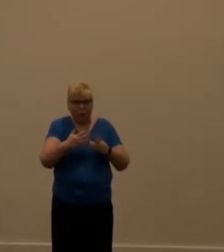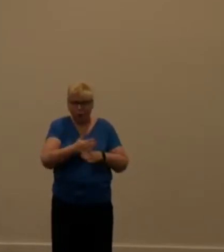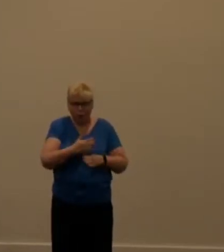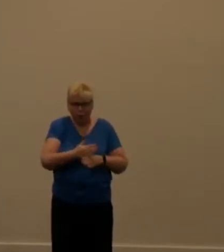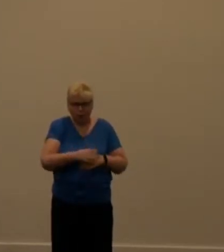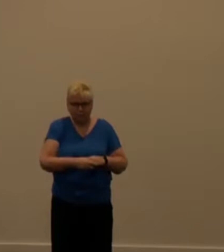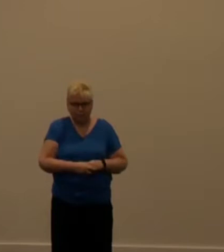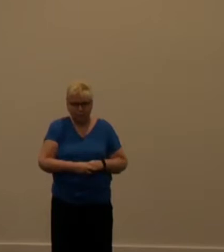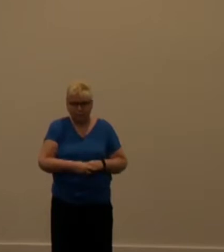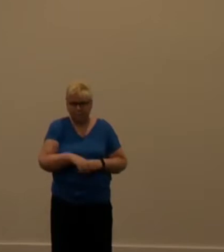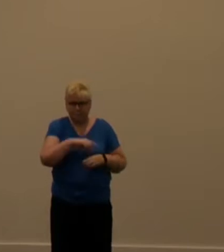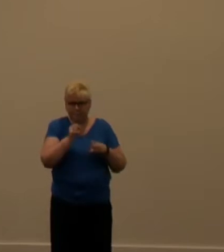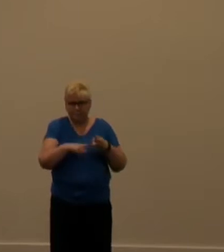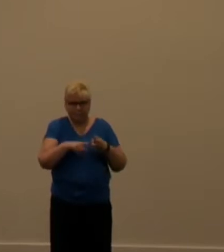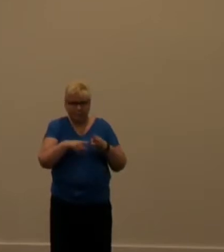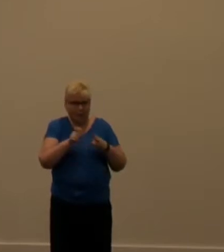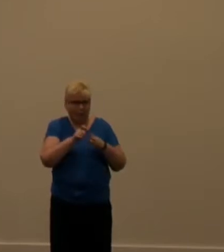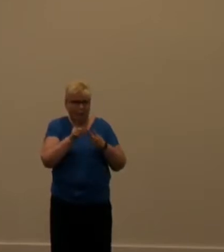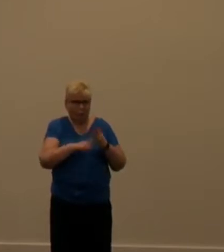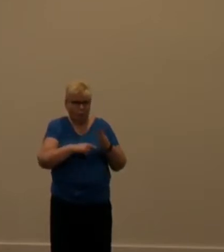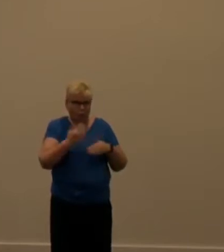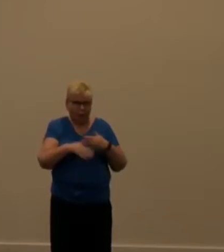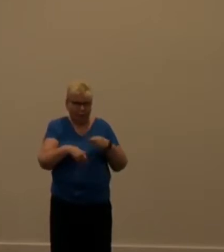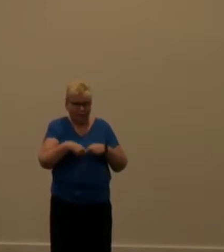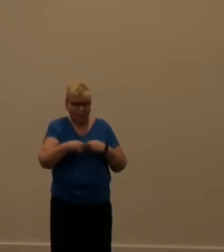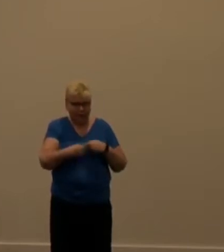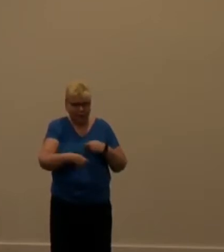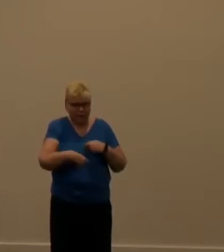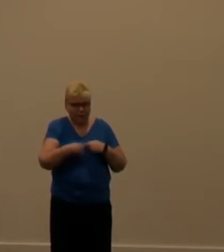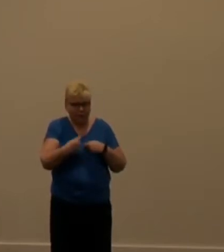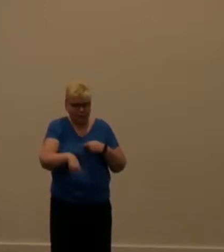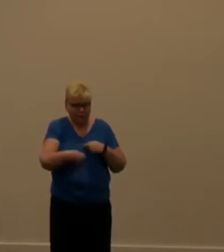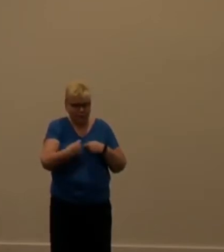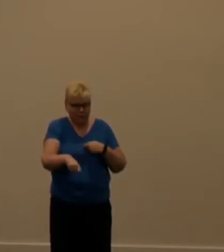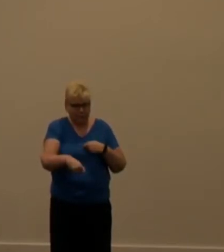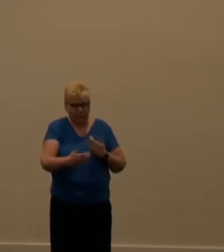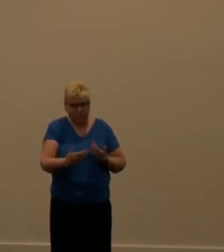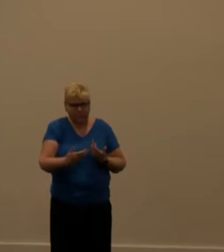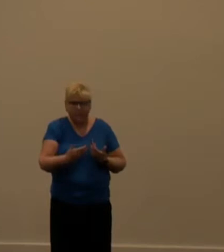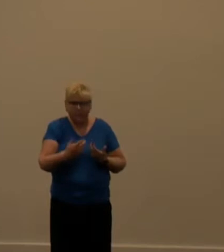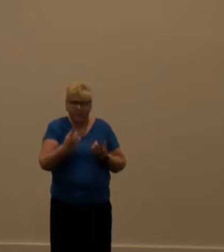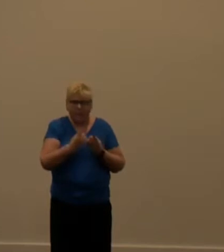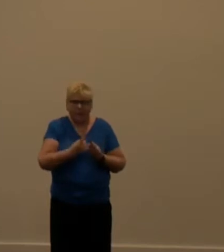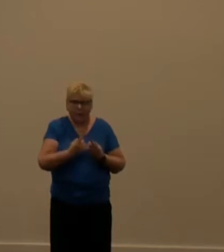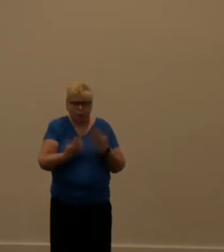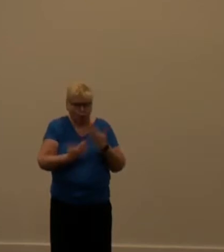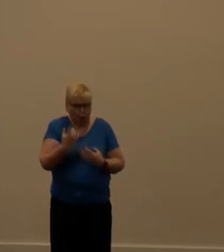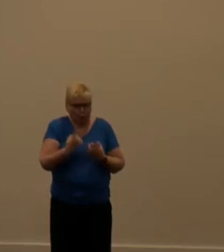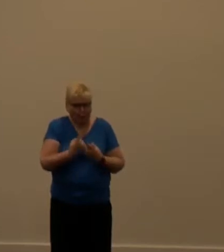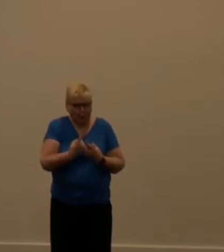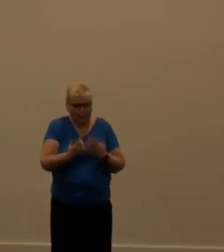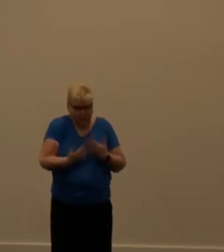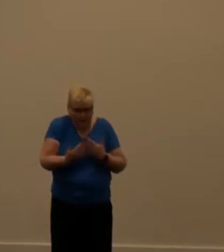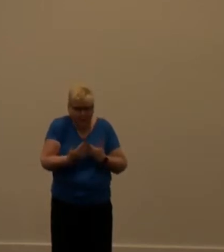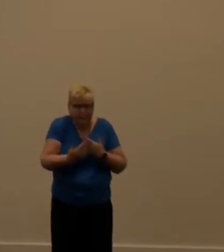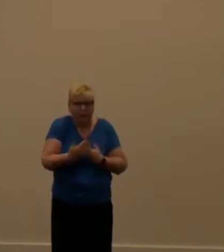one, it is that the project never ends. It is, as it is, if you can see that new things are coming, you want